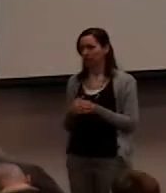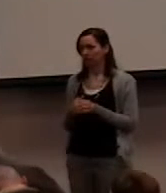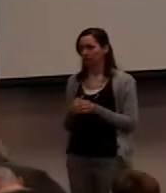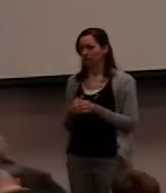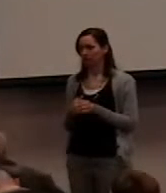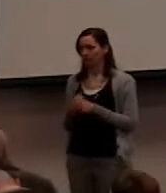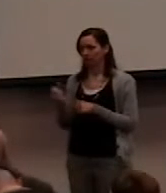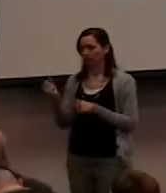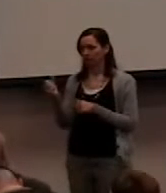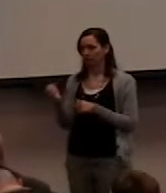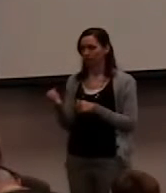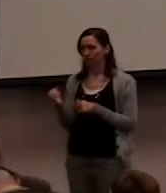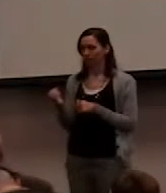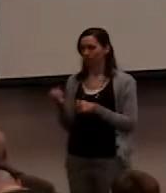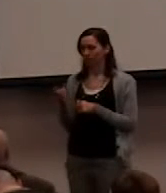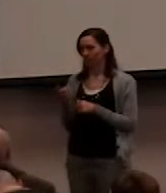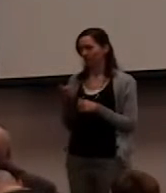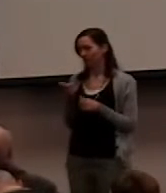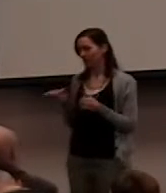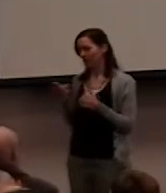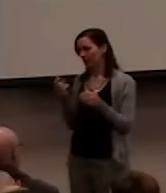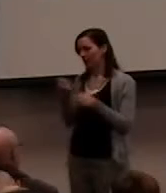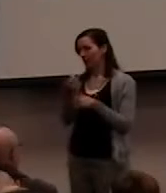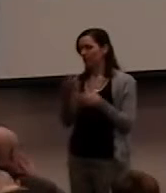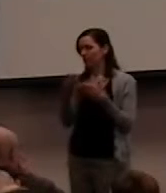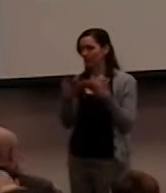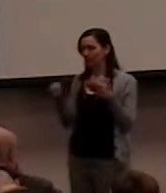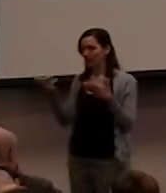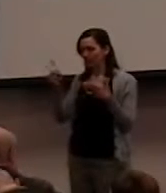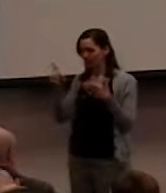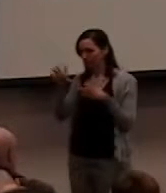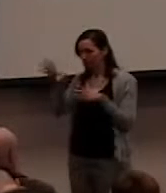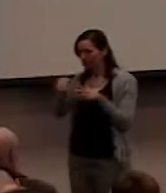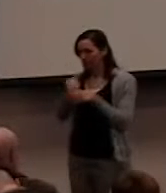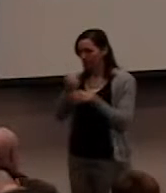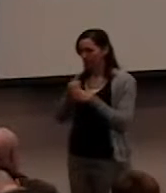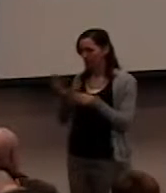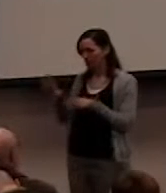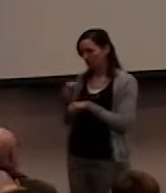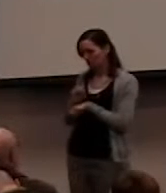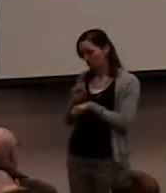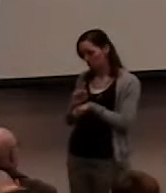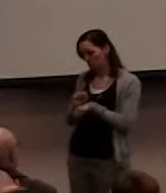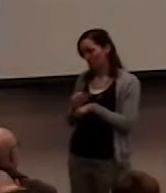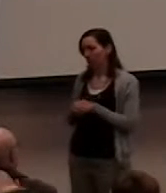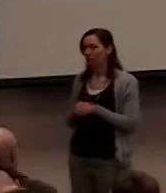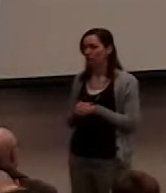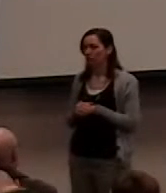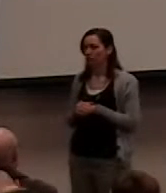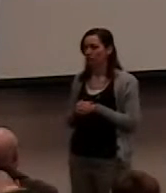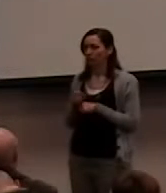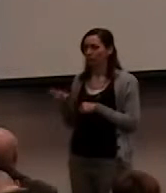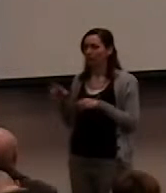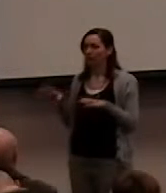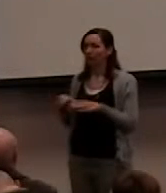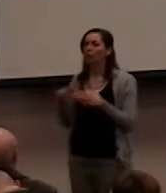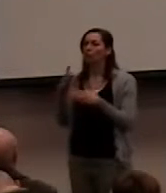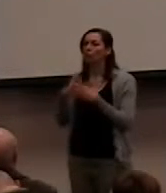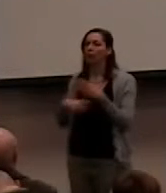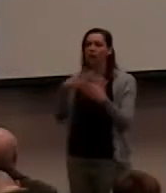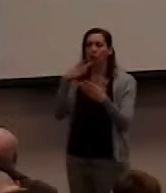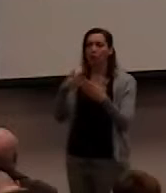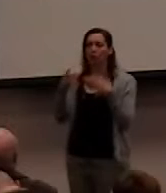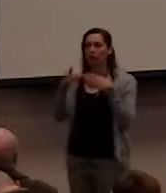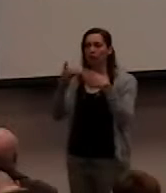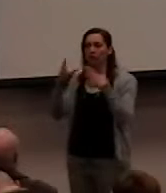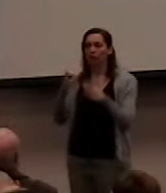are a lot of side issues, as I've already mentioned. He did what any prudent leader will do.